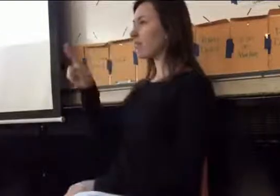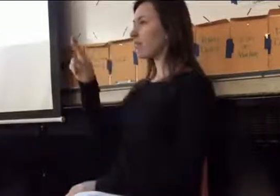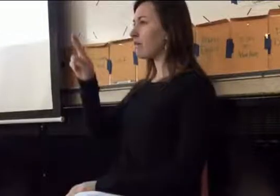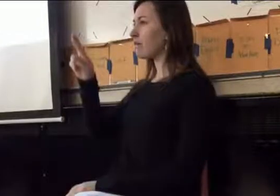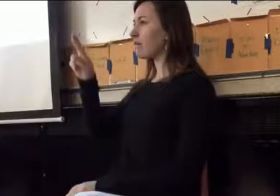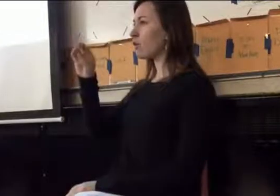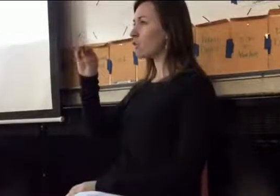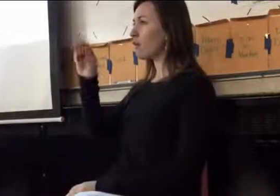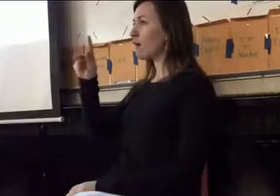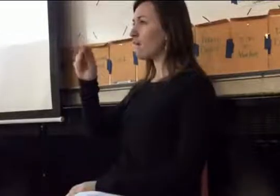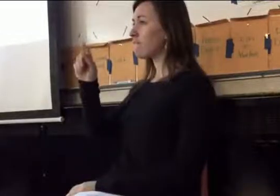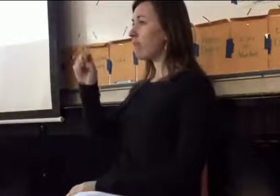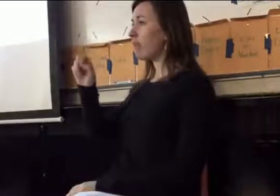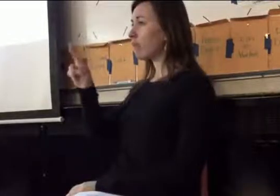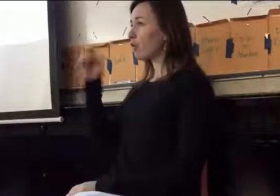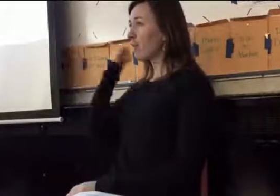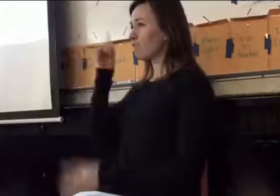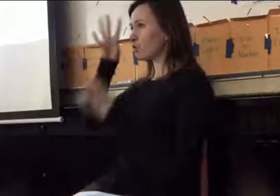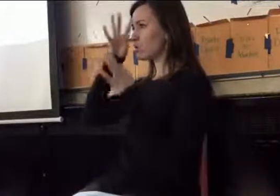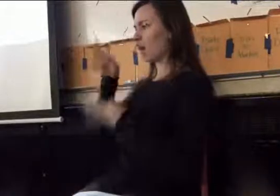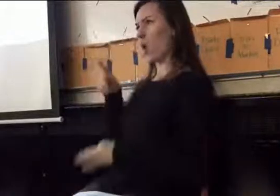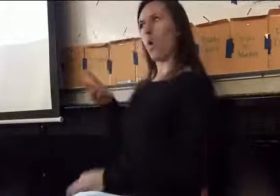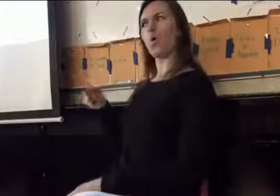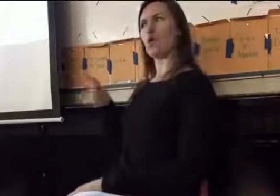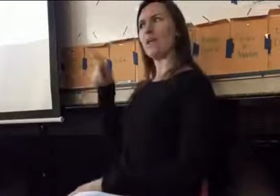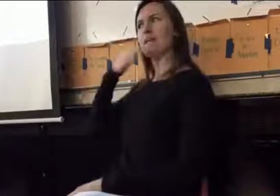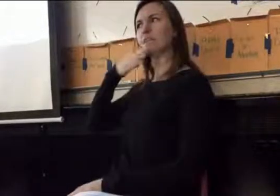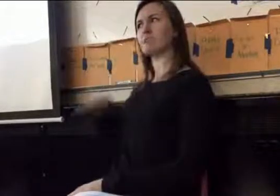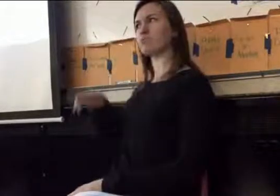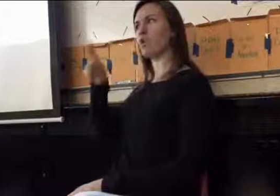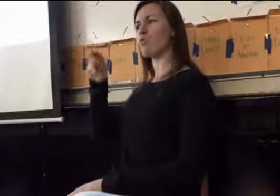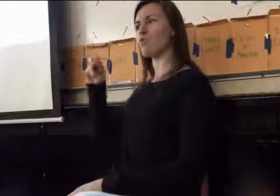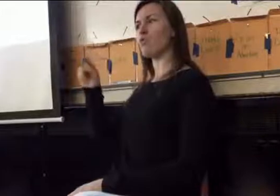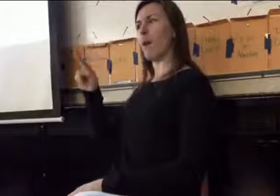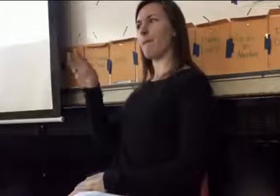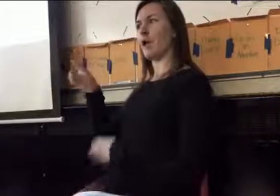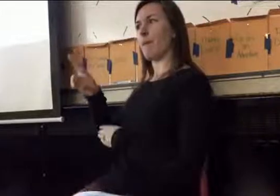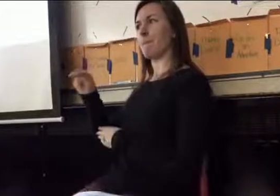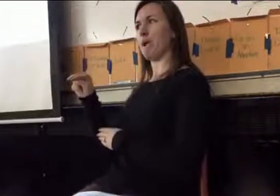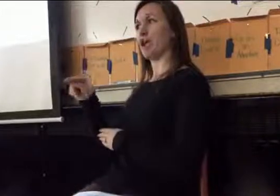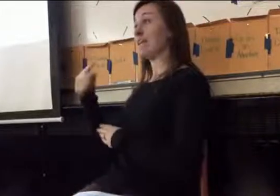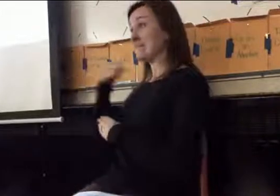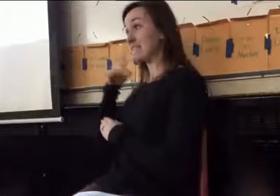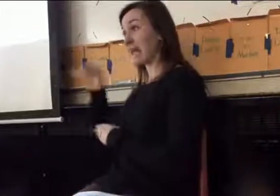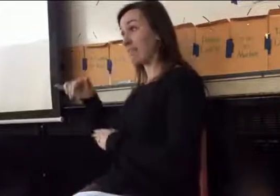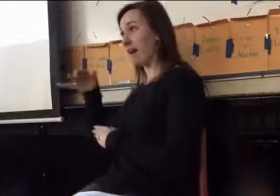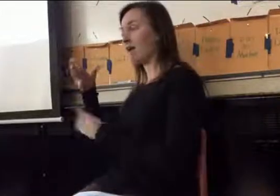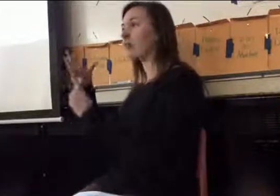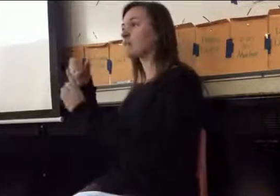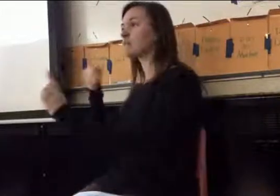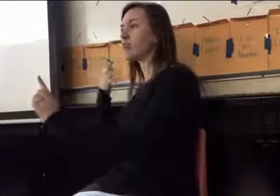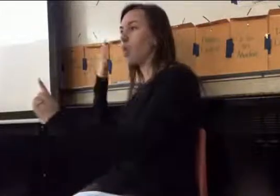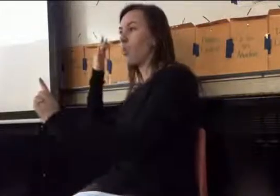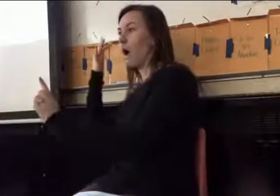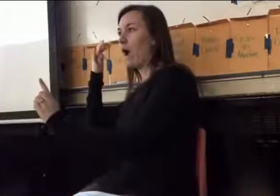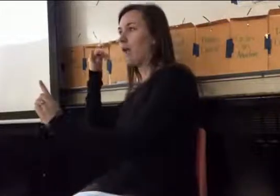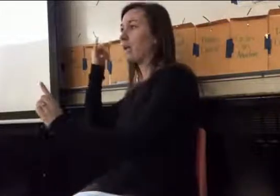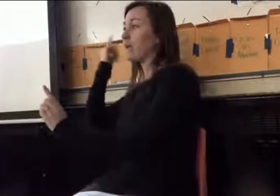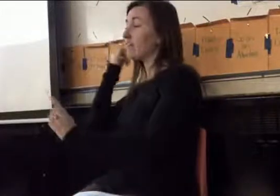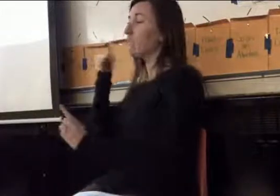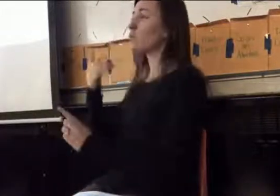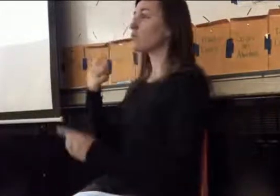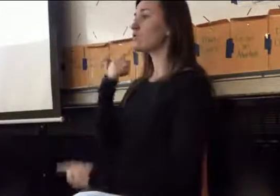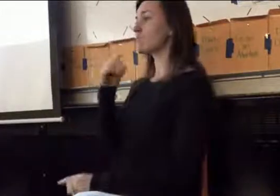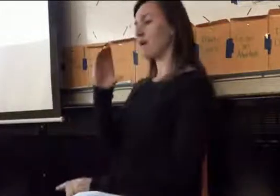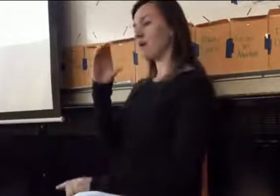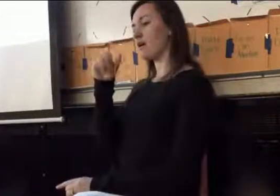baron, that's what you say, and you say this is why he was a robber baron. If you're going to say Carnegie was a captain of industry, then that's